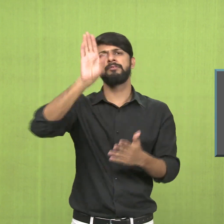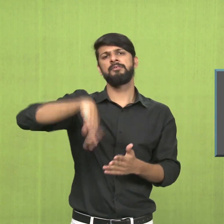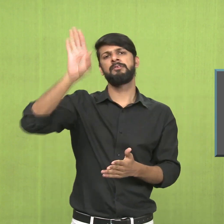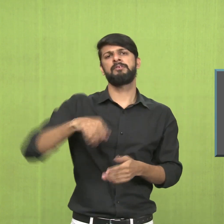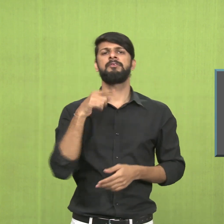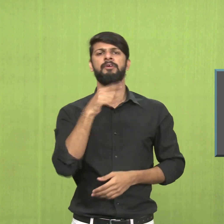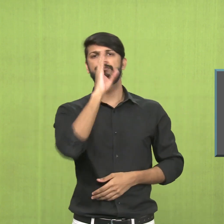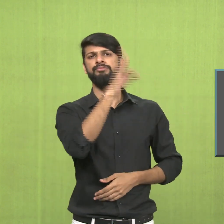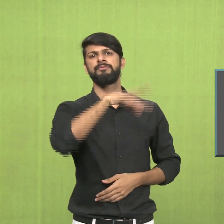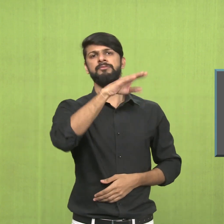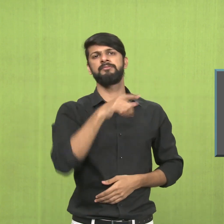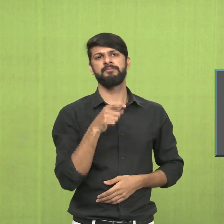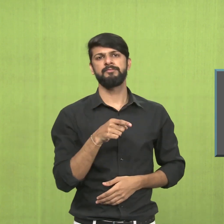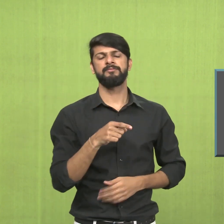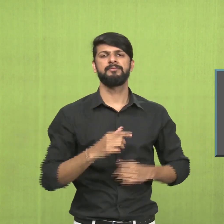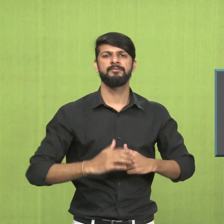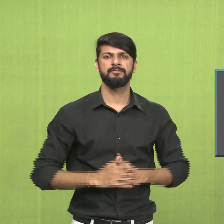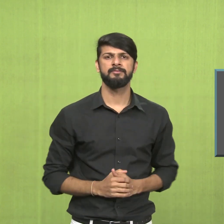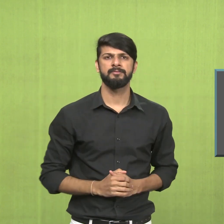you want to make a painting, it is known as a mural.